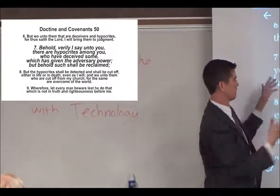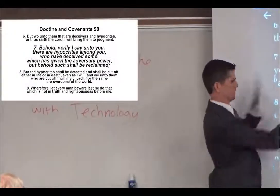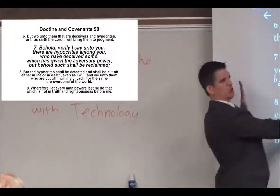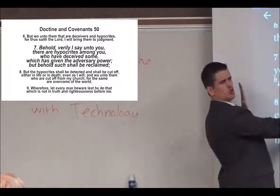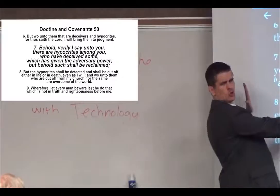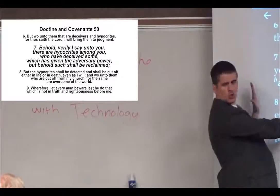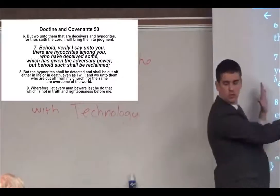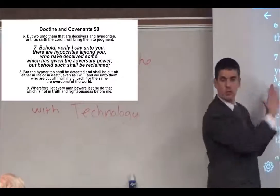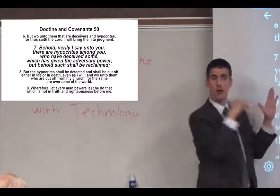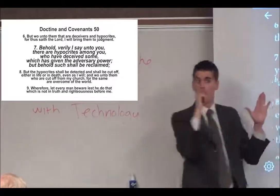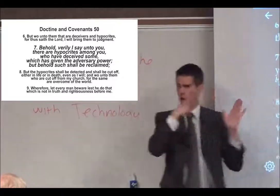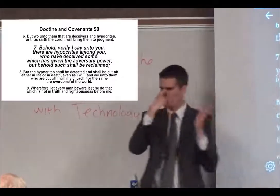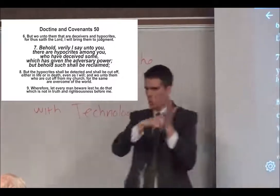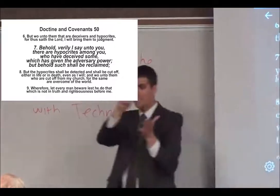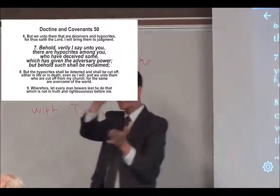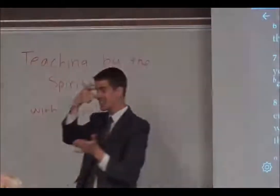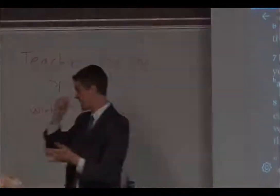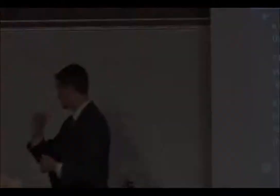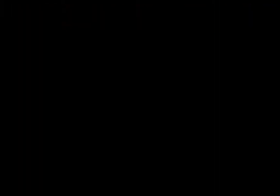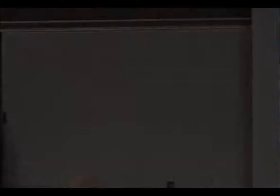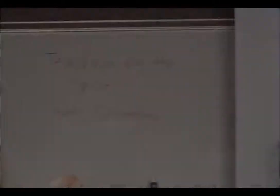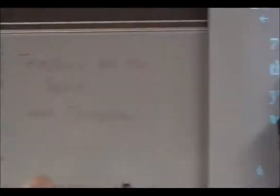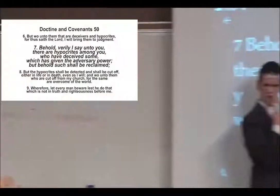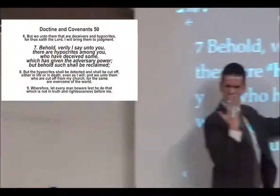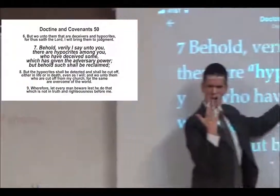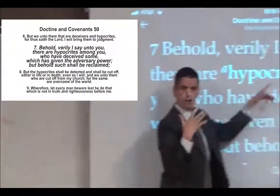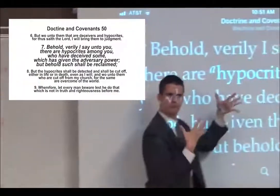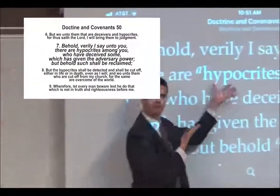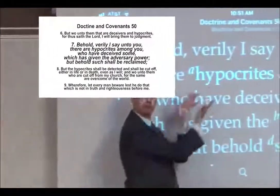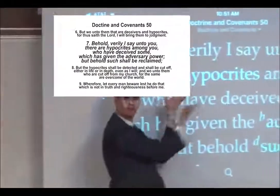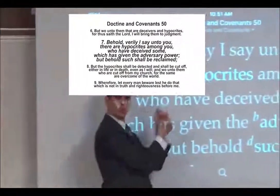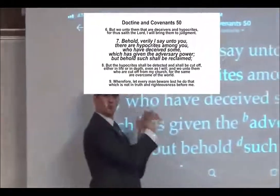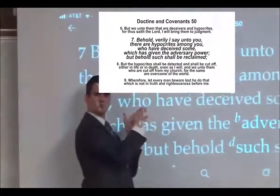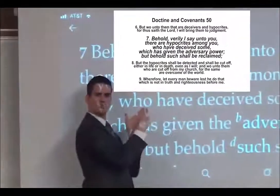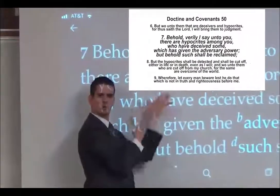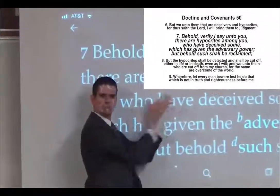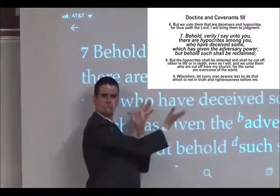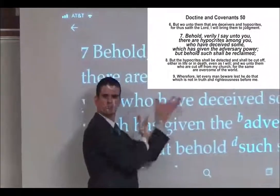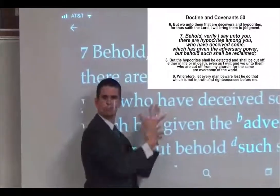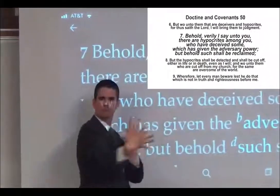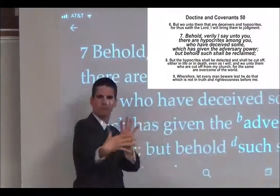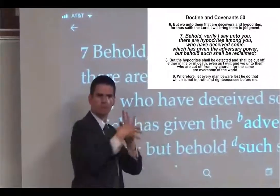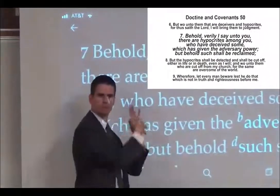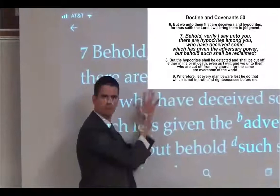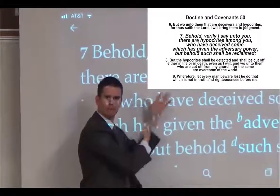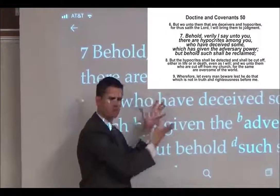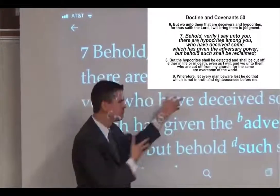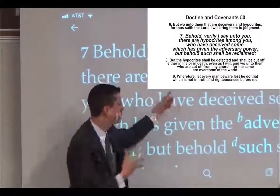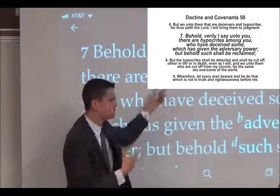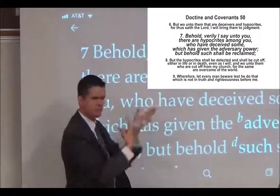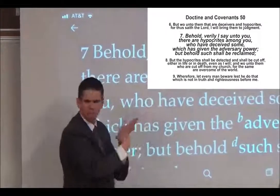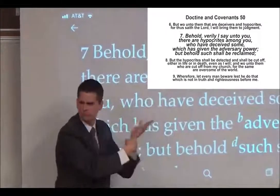It's coming. You can make it bigger. Hypocrites, what does that mean? You can discuss what that means, get their